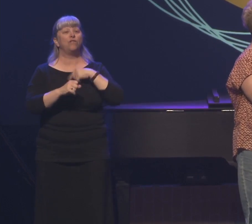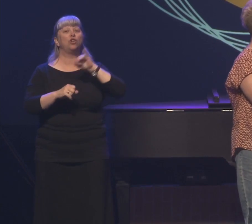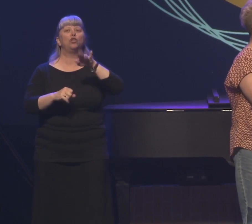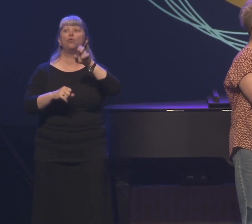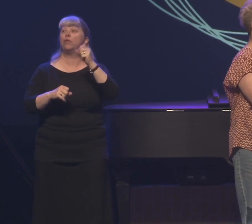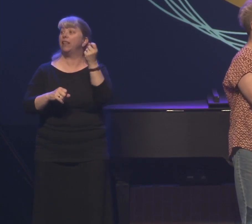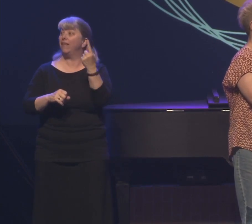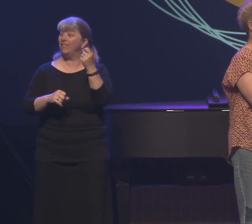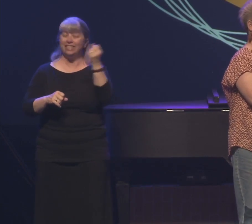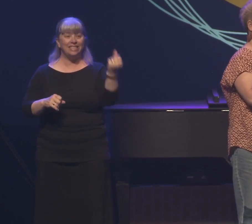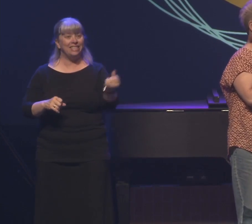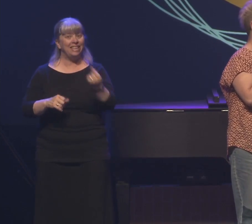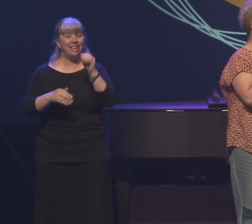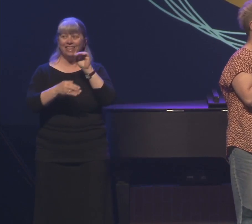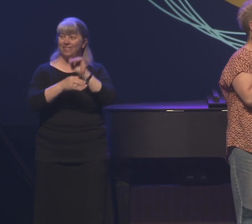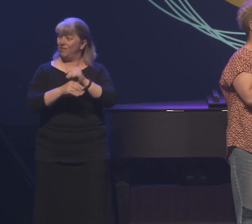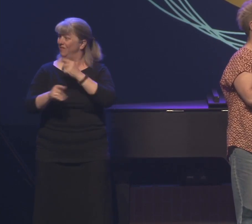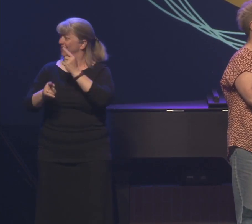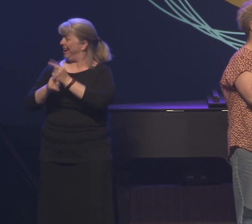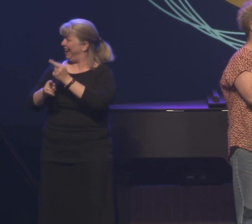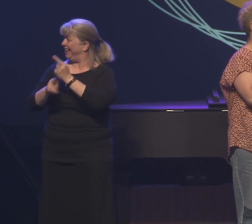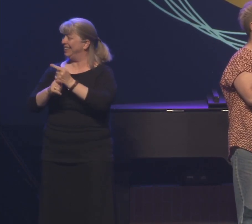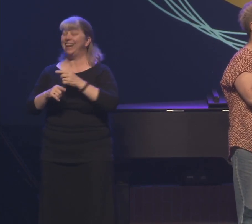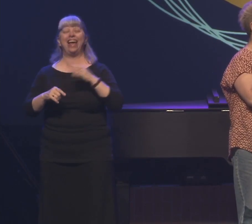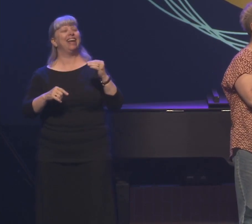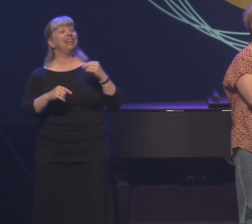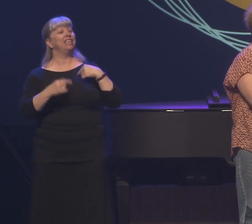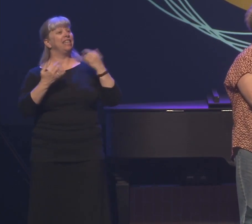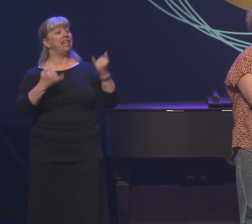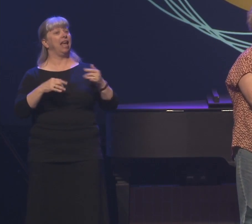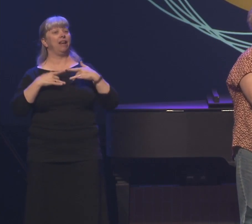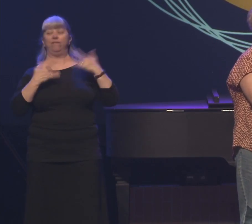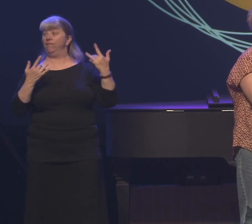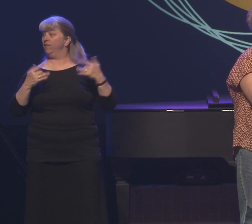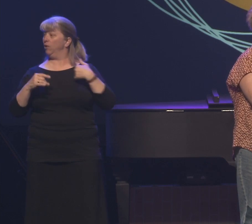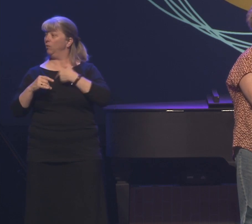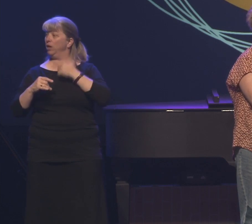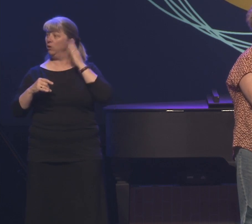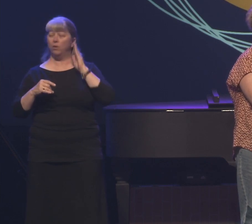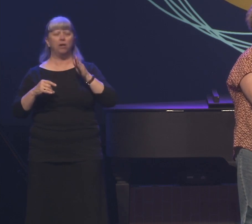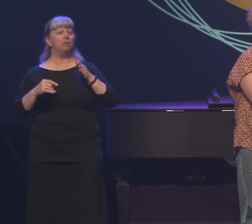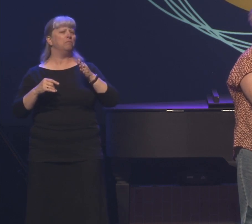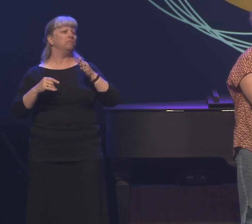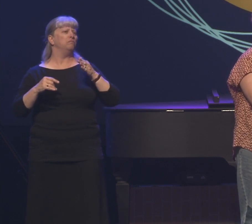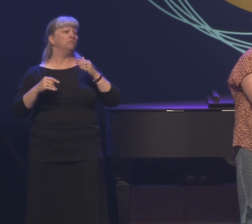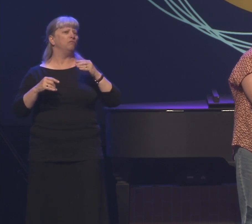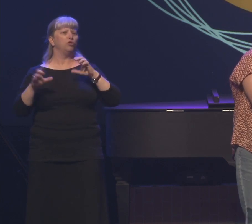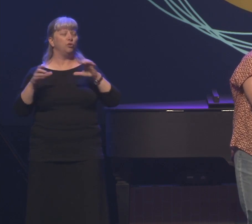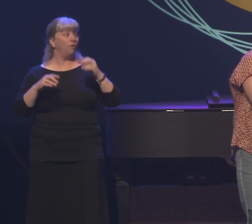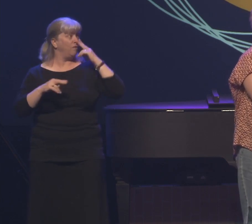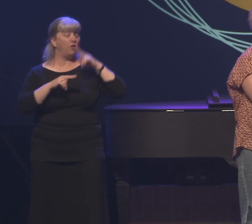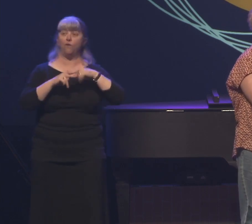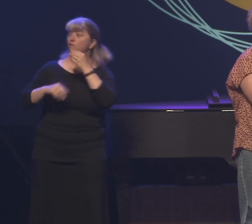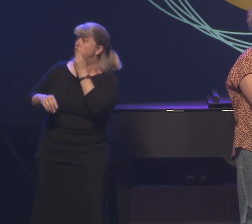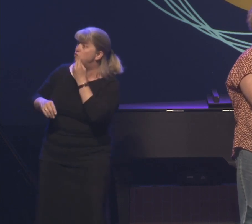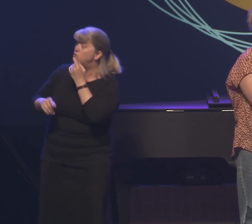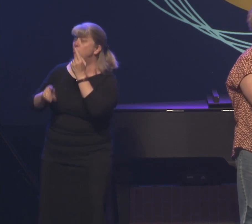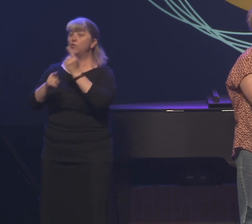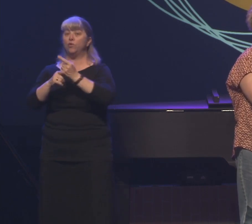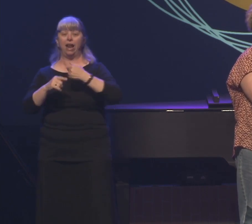11th. Saturday evening. That's right, Dennis. And at that event, we are going to have some very important activities. We have